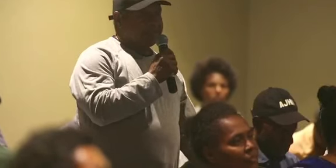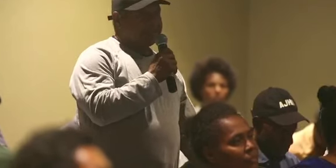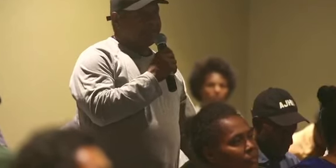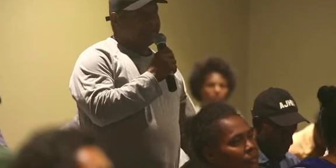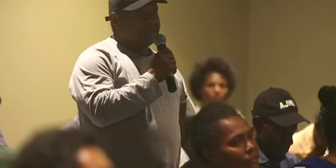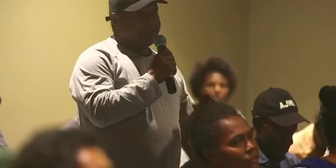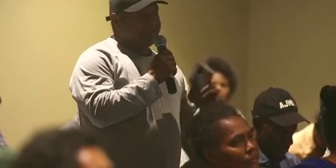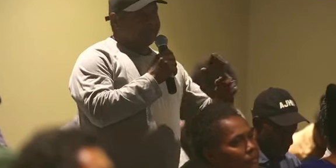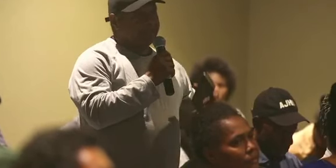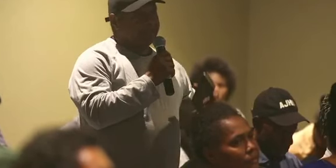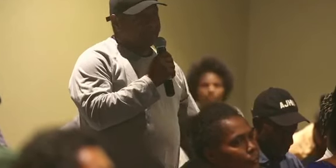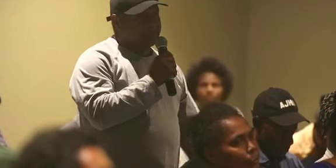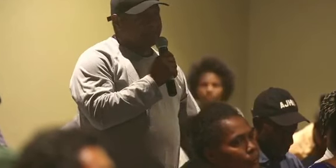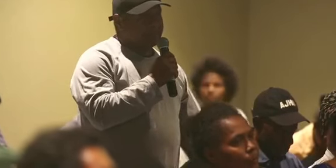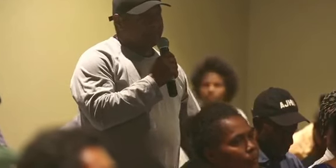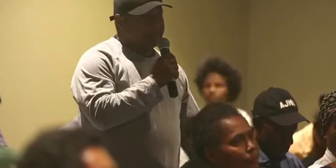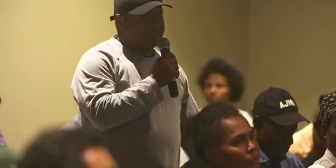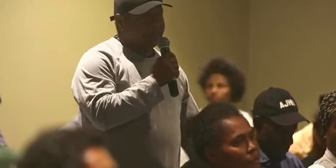This la